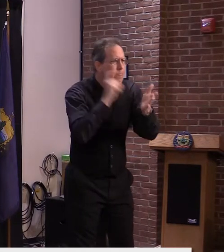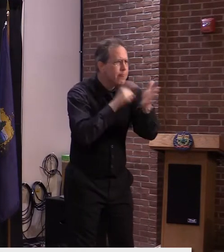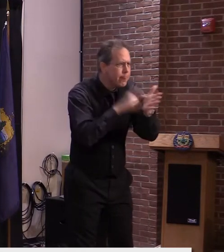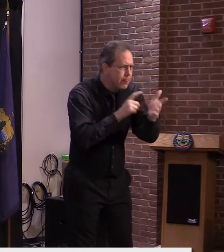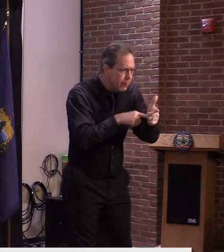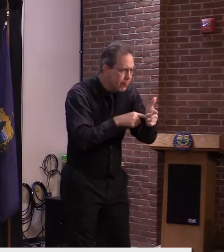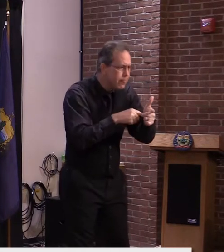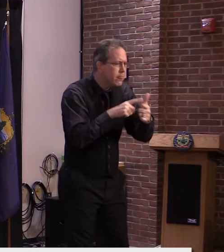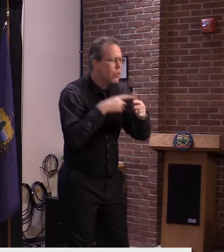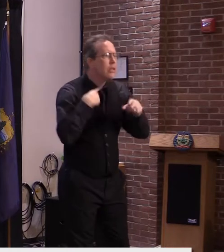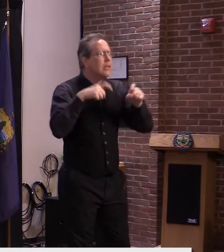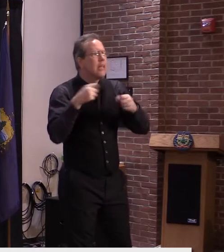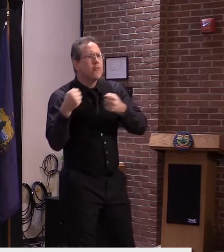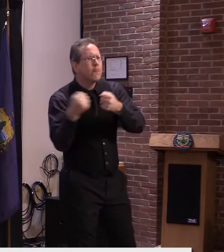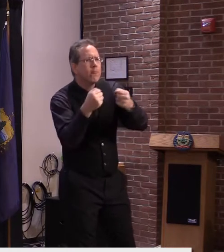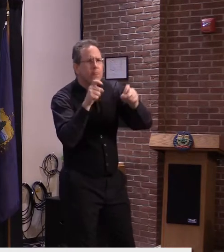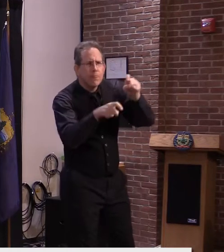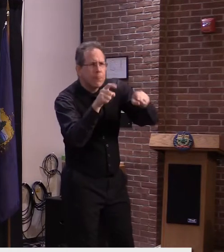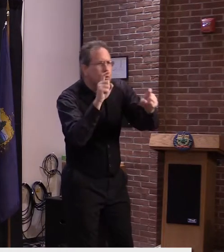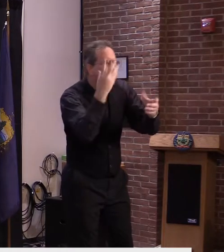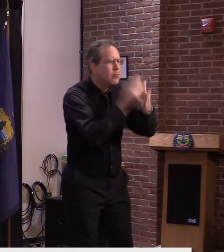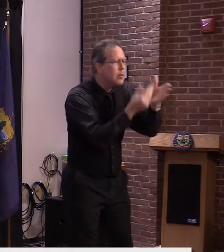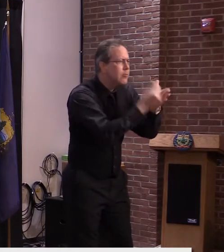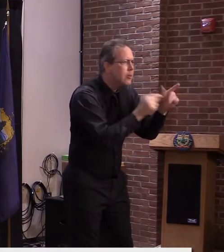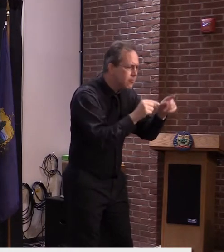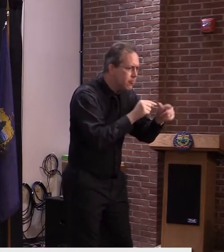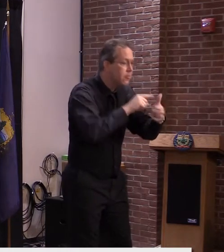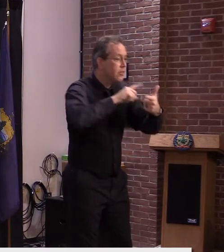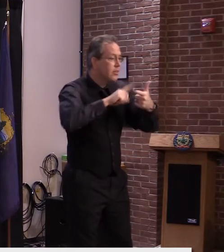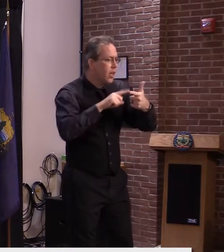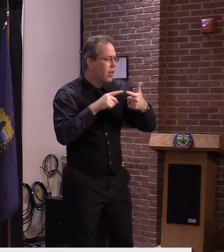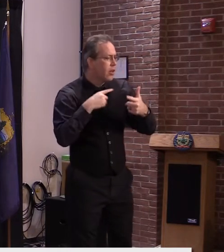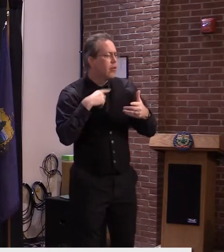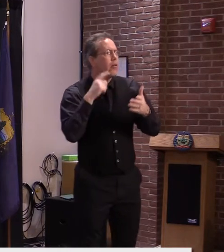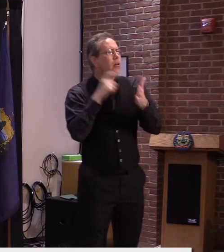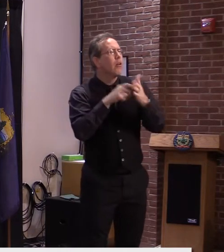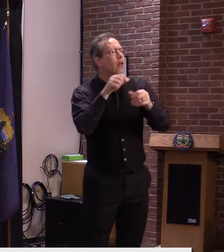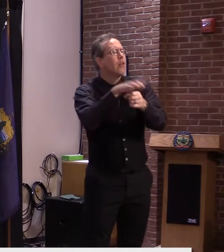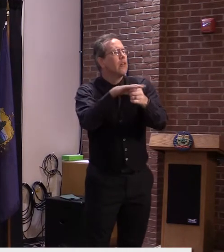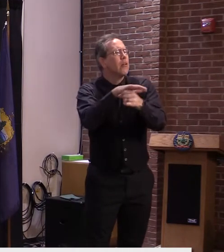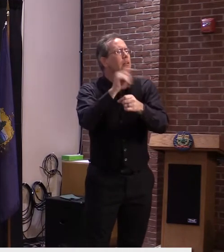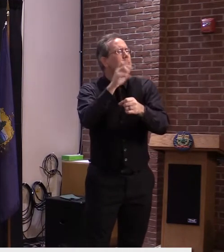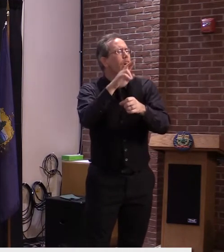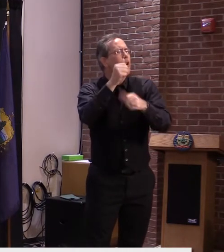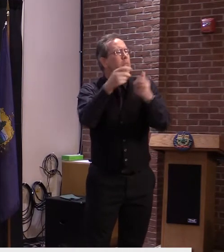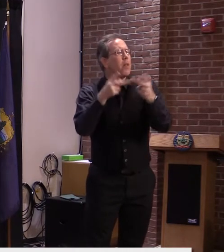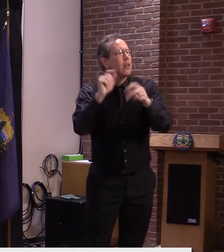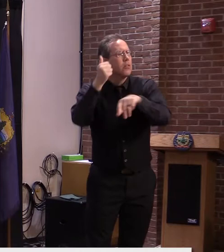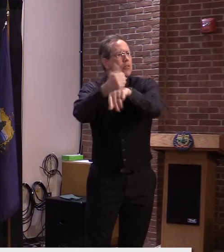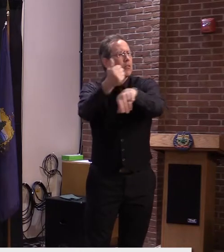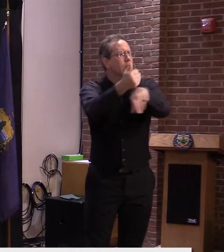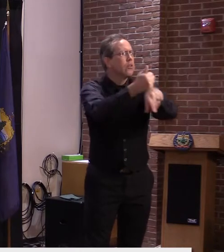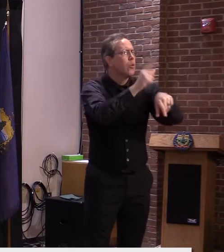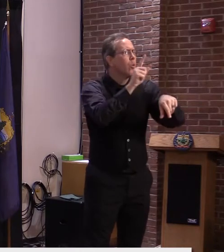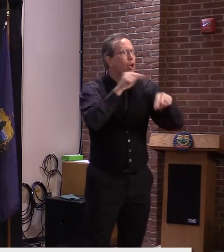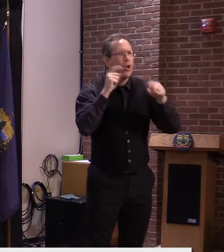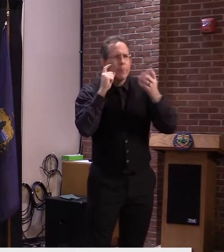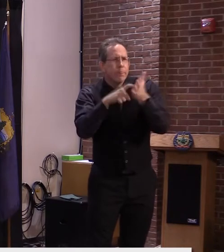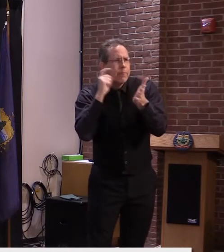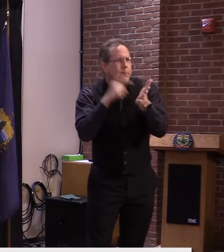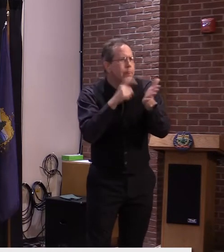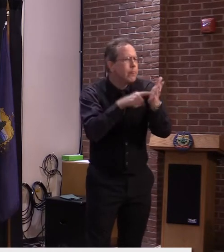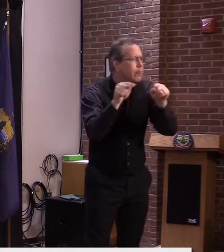and population analysis. The second is to identify suitable tower sites locations to serve these priority